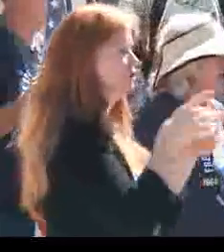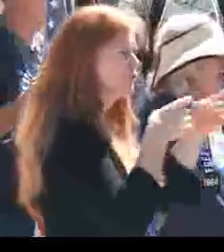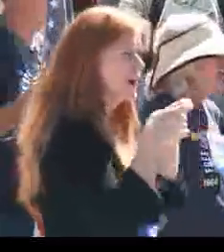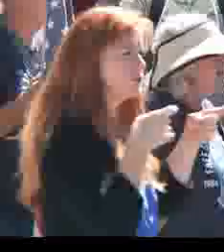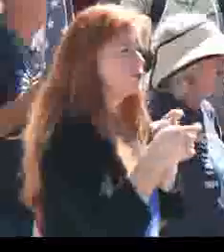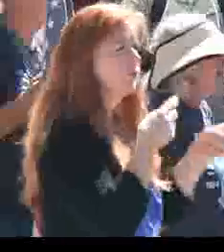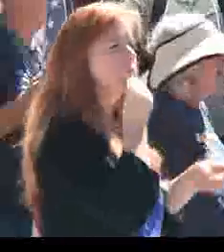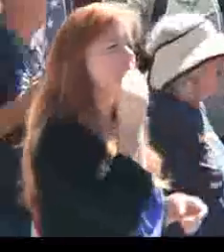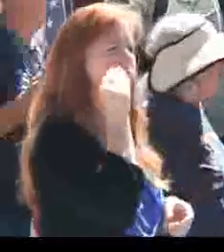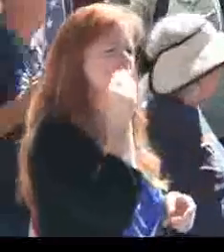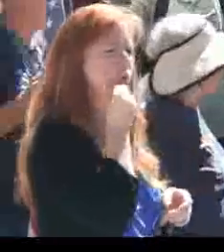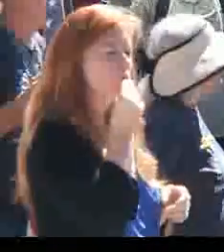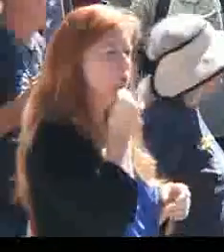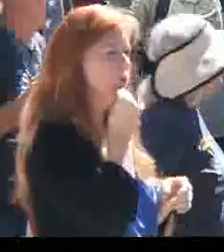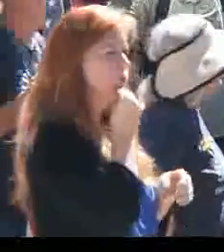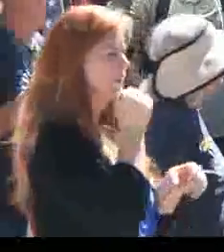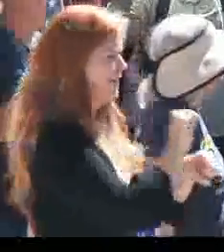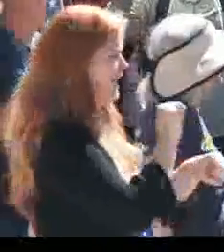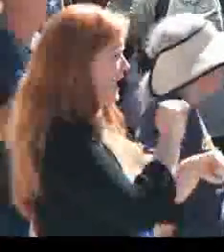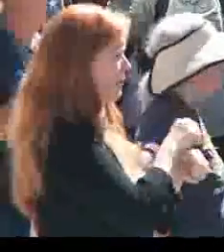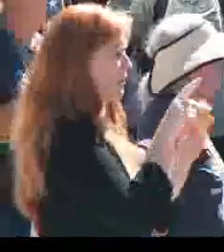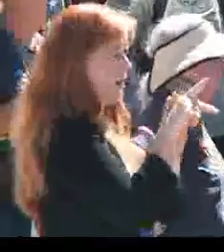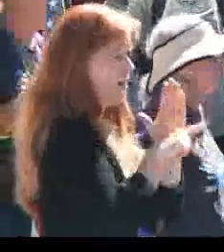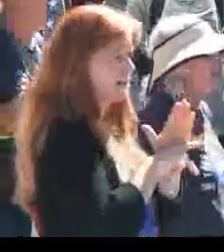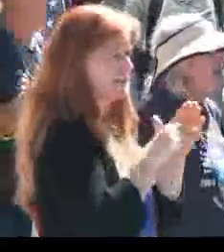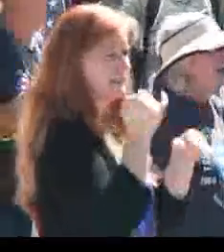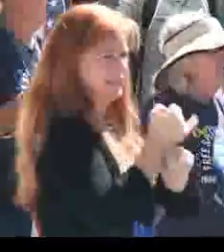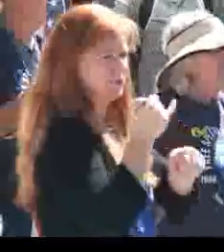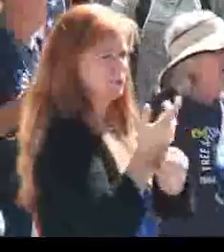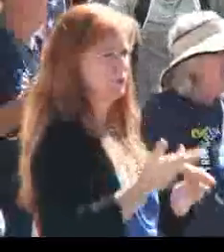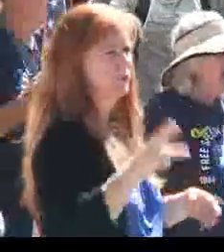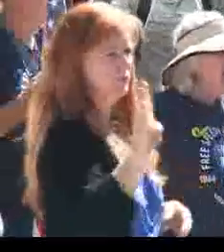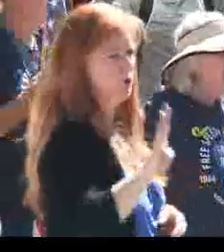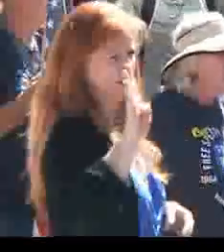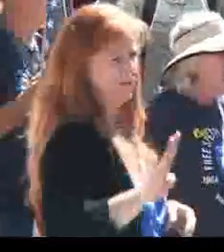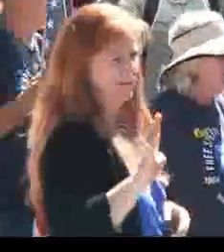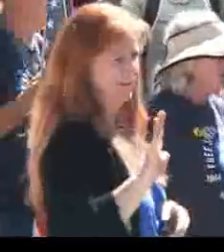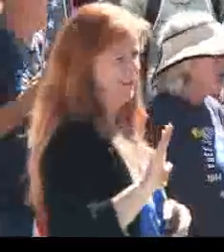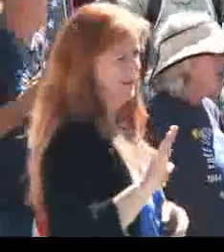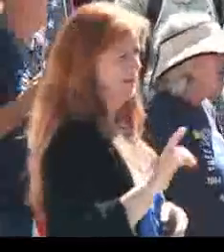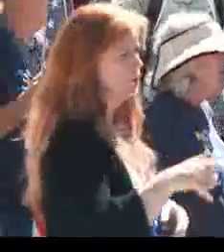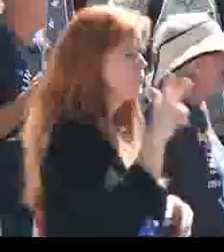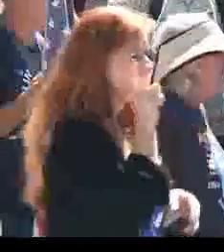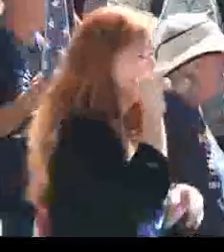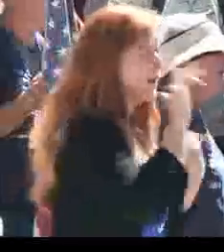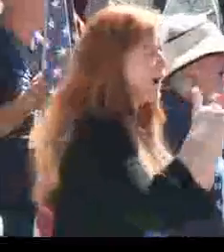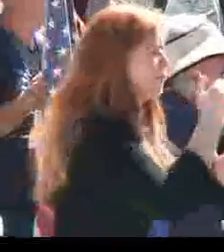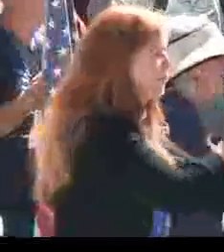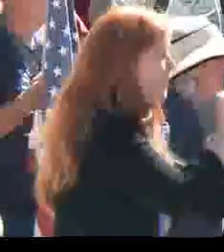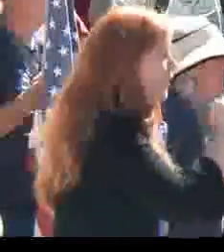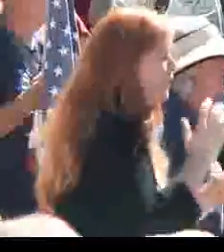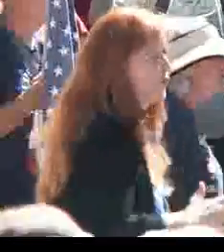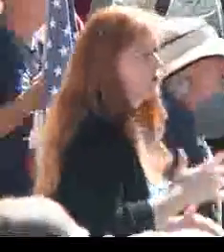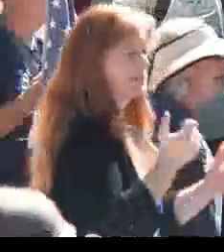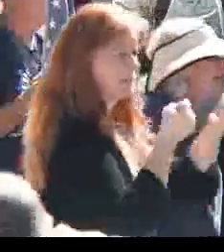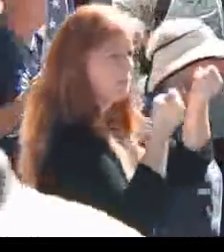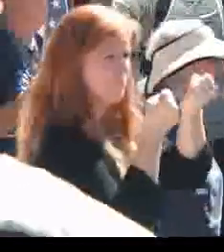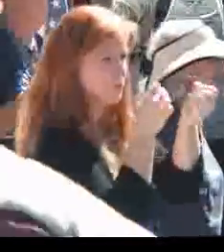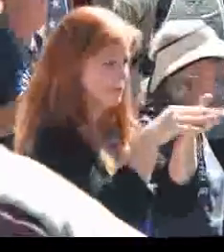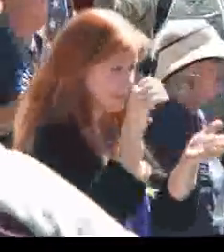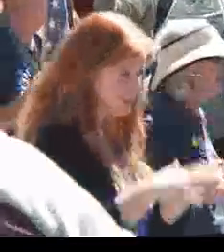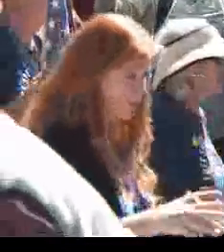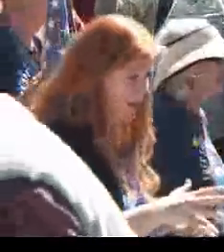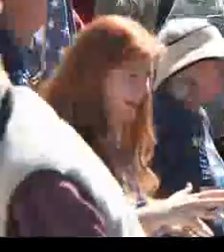Labor Policy Institute here at Berkeley. You hear how the workers supported the students back